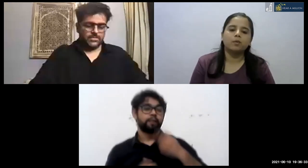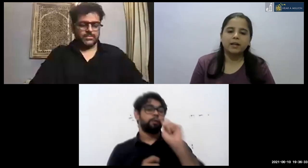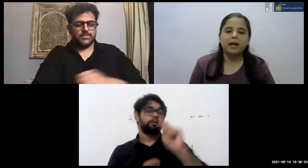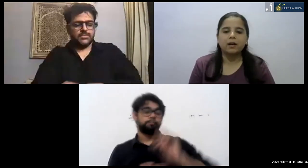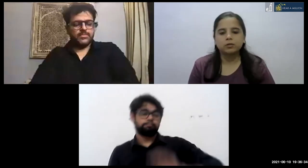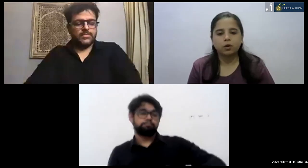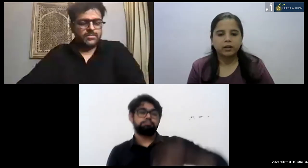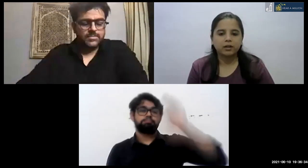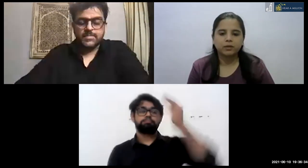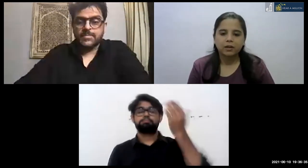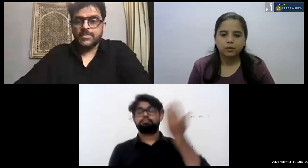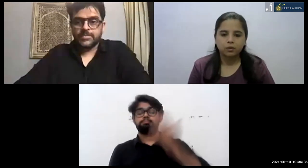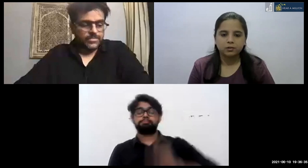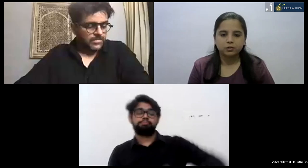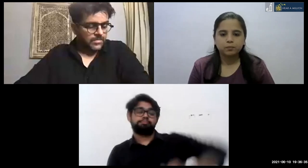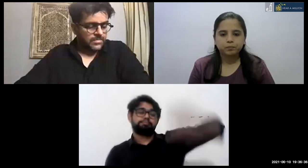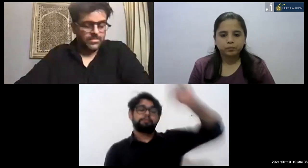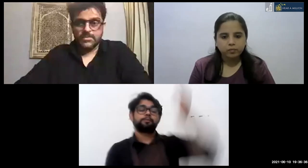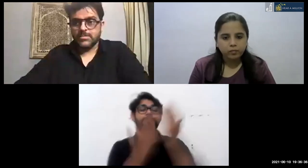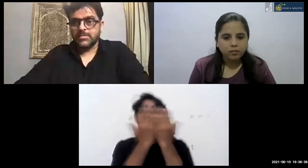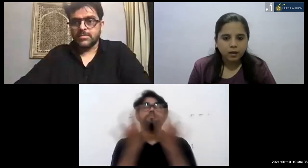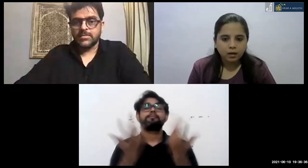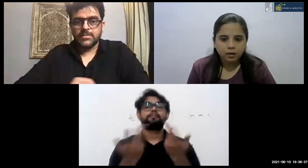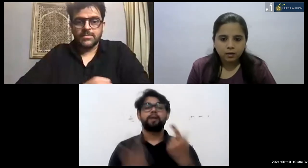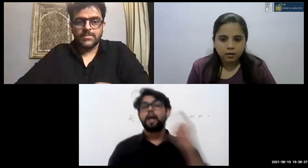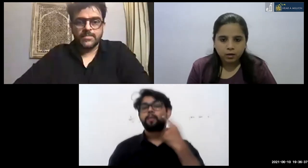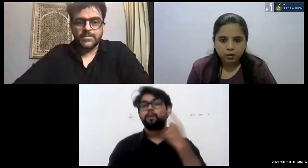we are providing, I also coordinate for that work also.